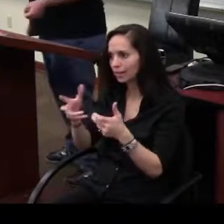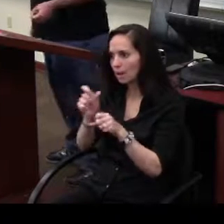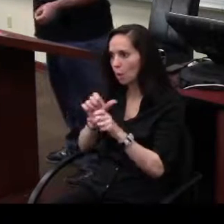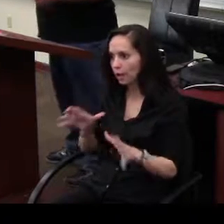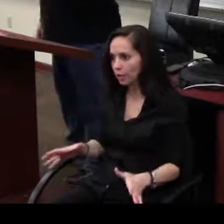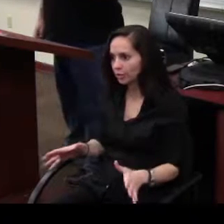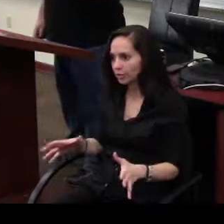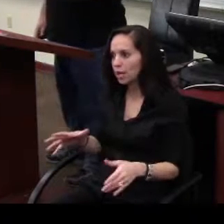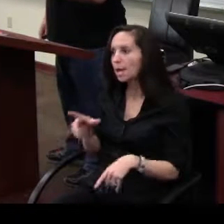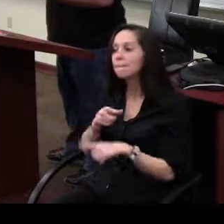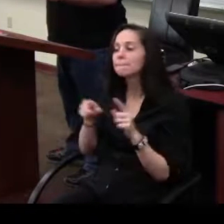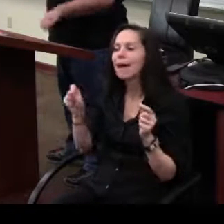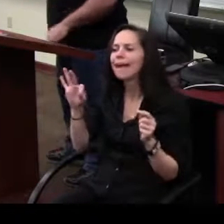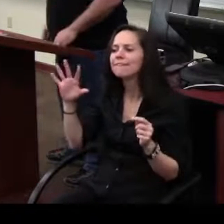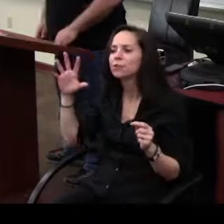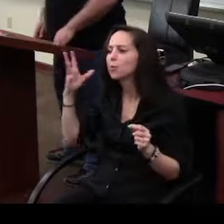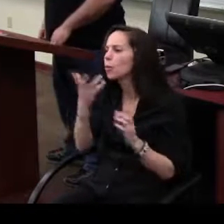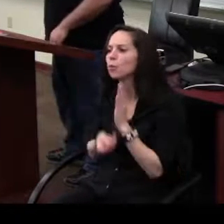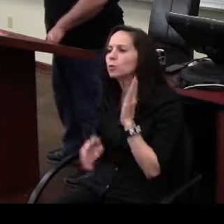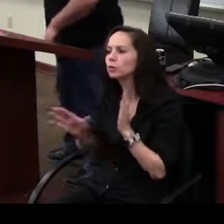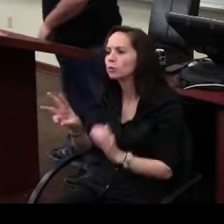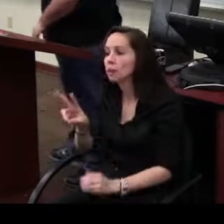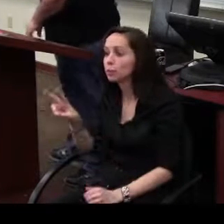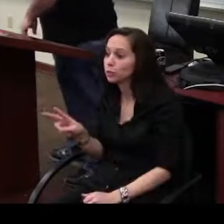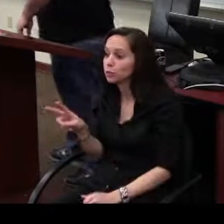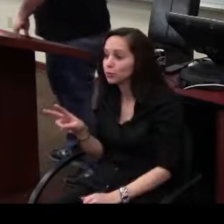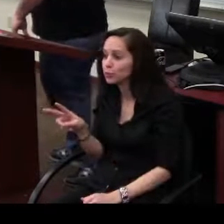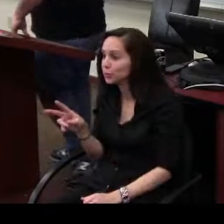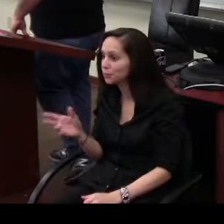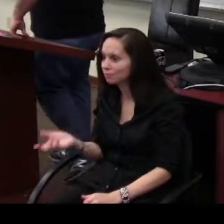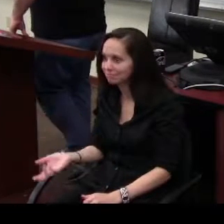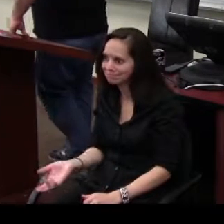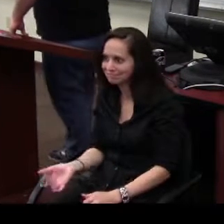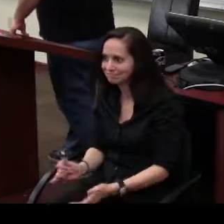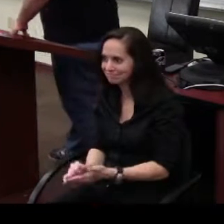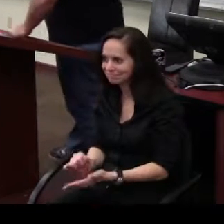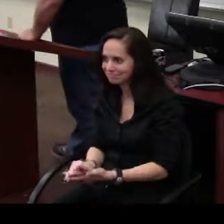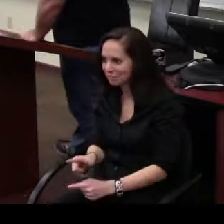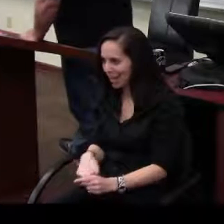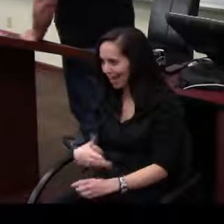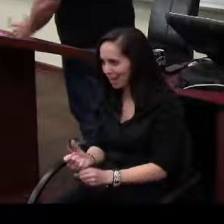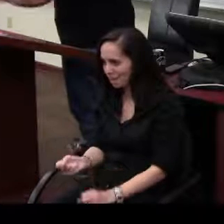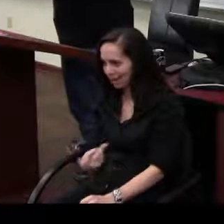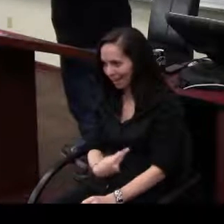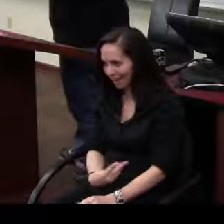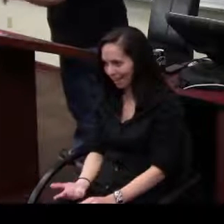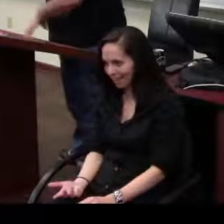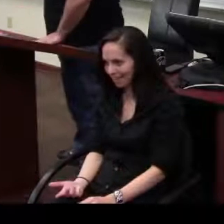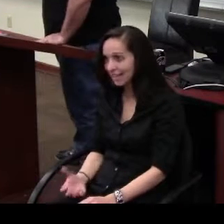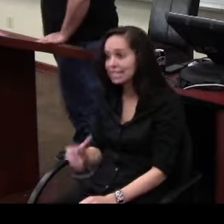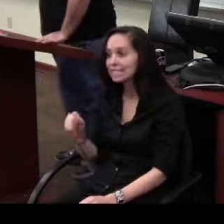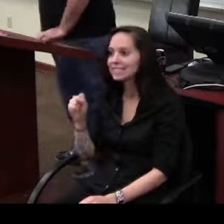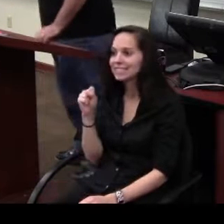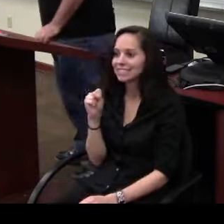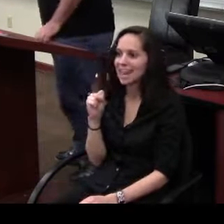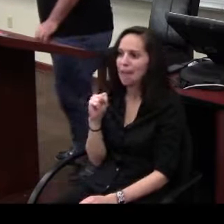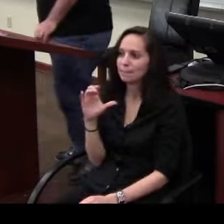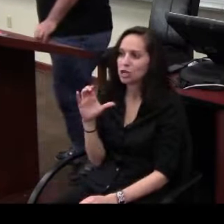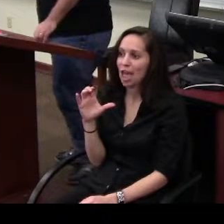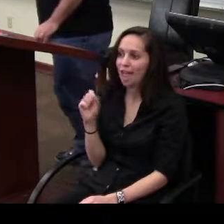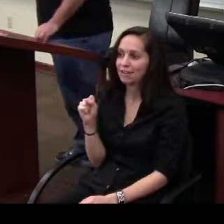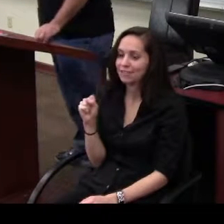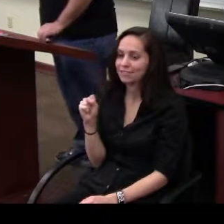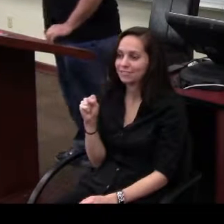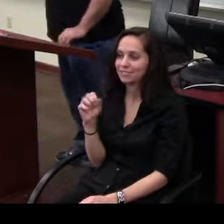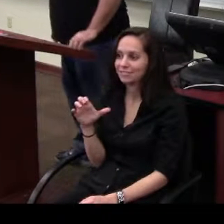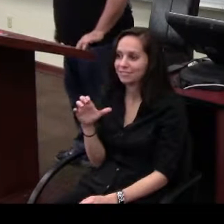on it quickly. You can't get that back like you can some of the money. And Snapchat. It happened to